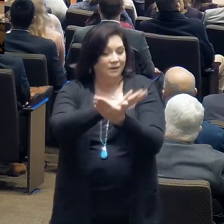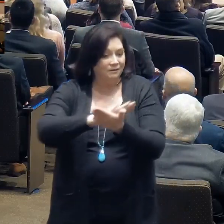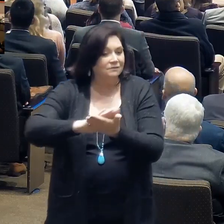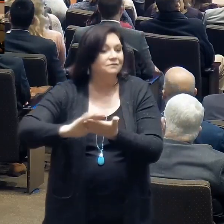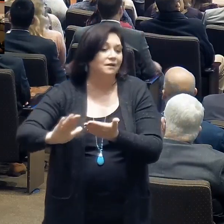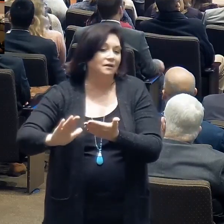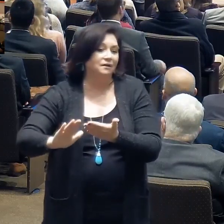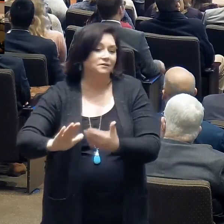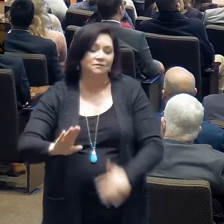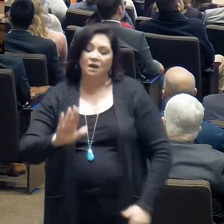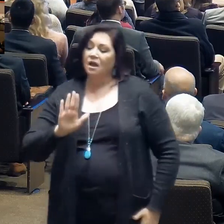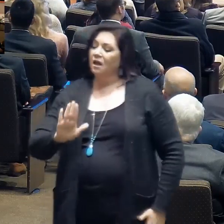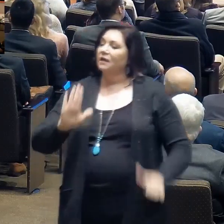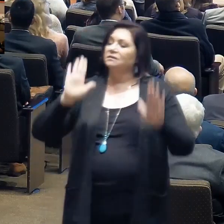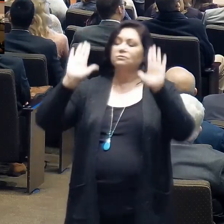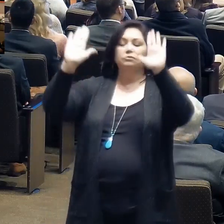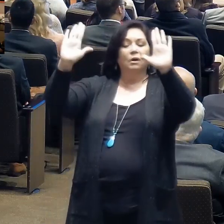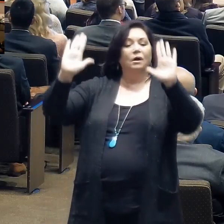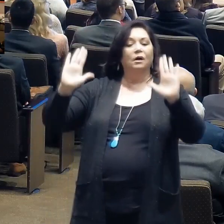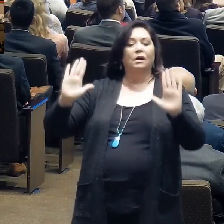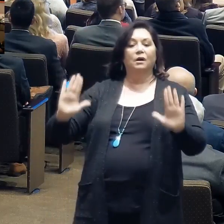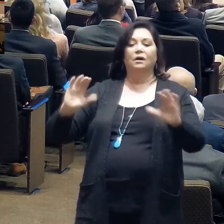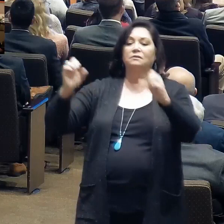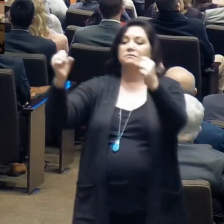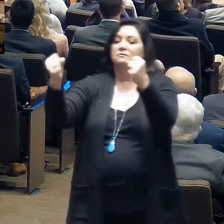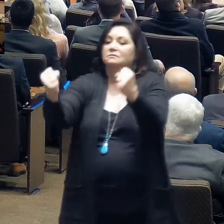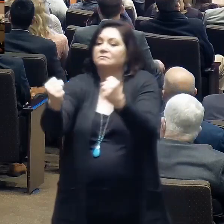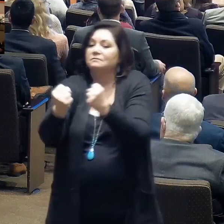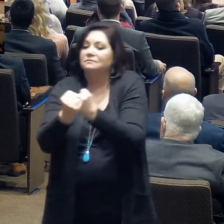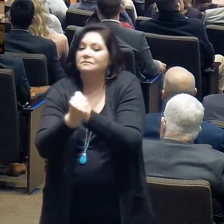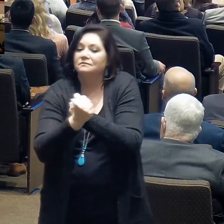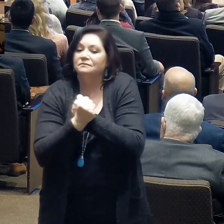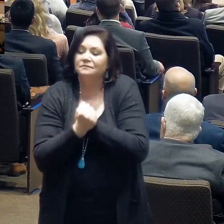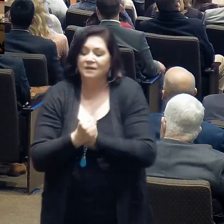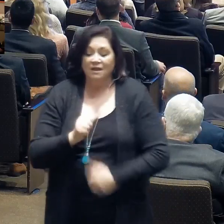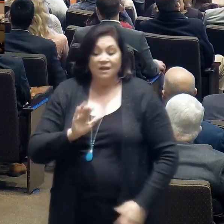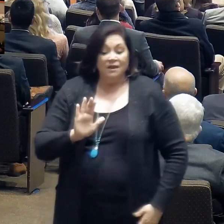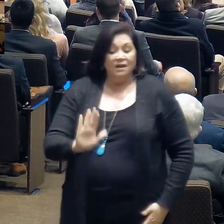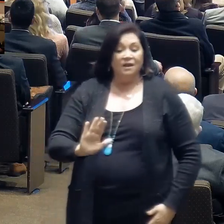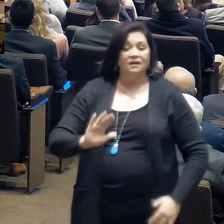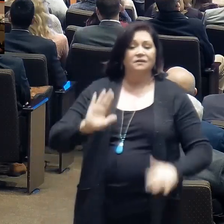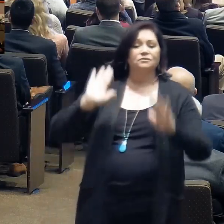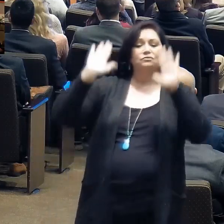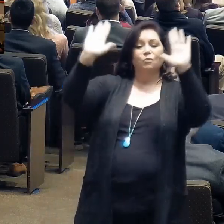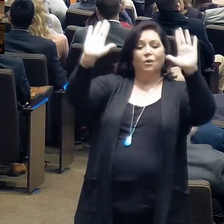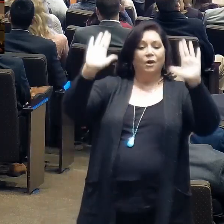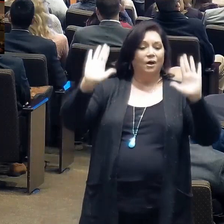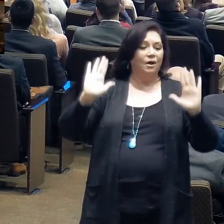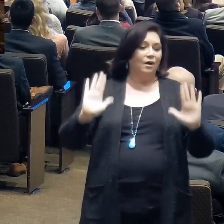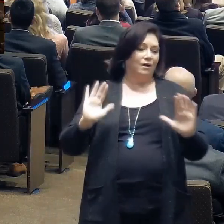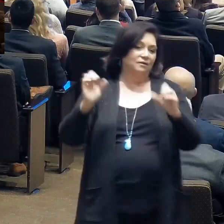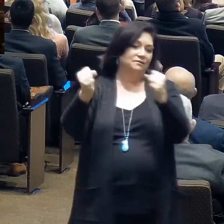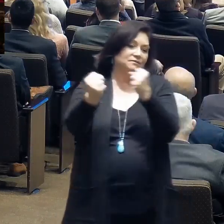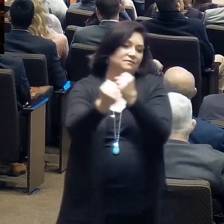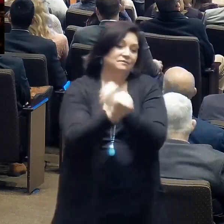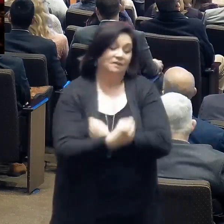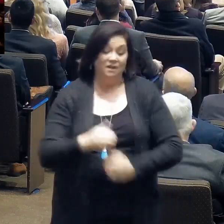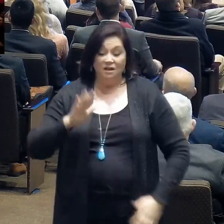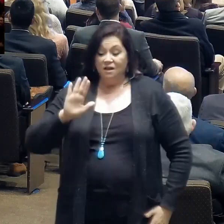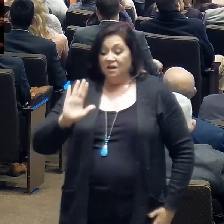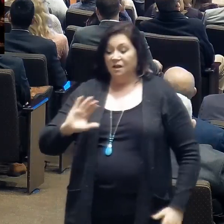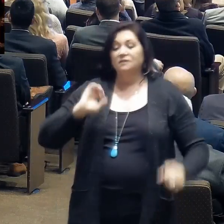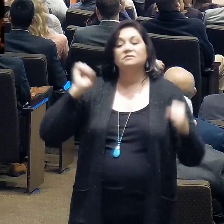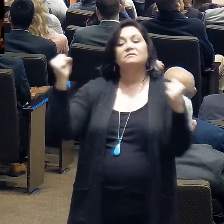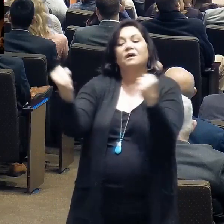And wonders of His love And wonders of His love And